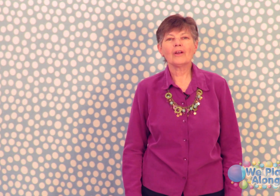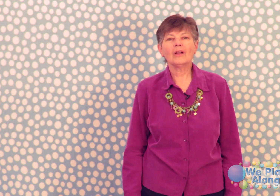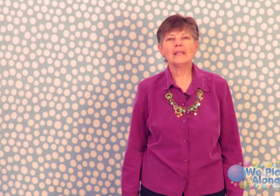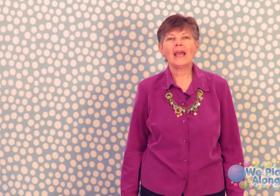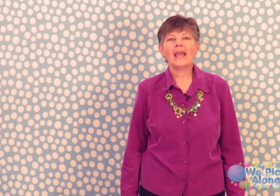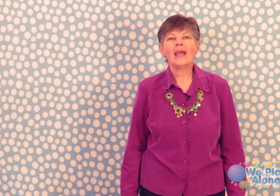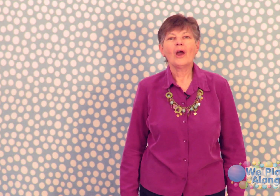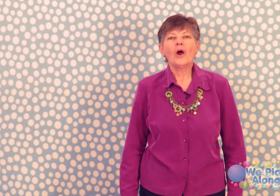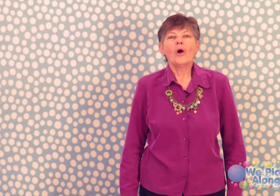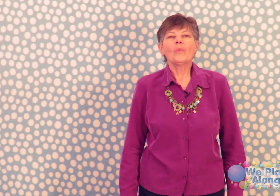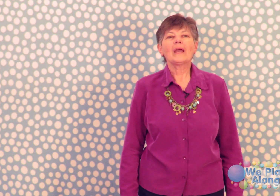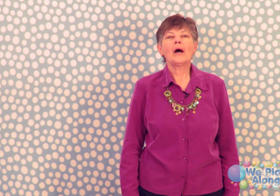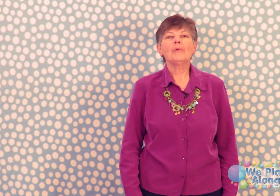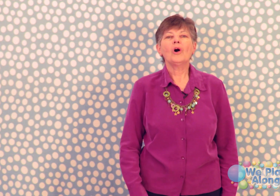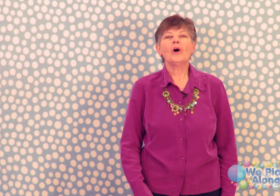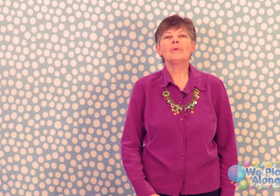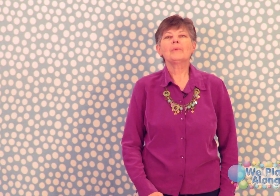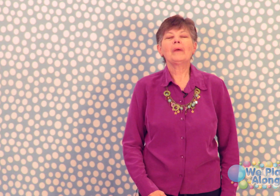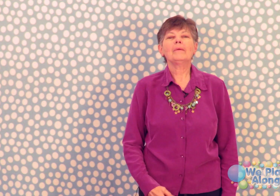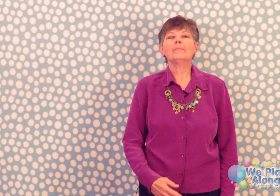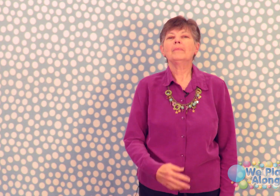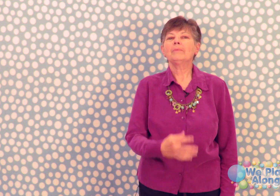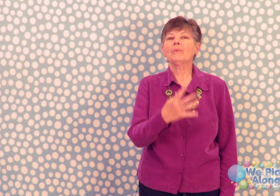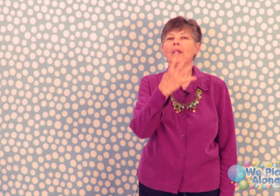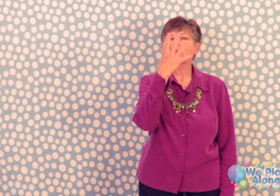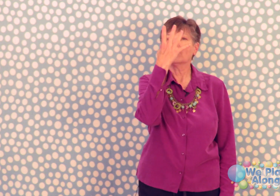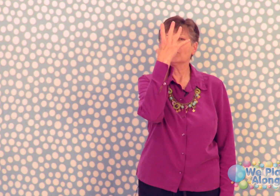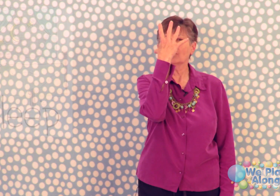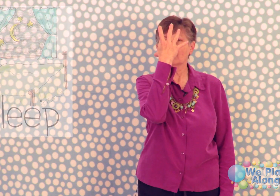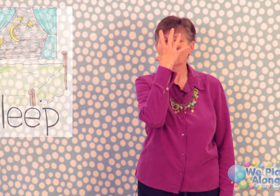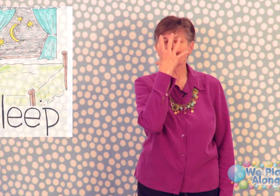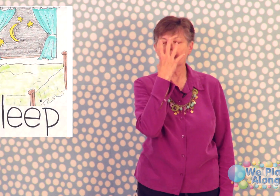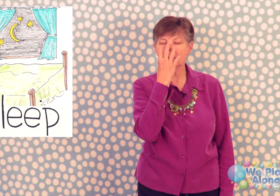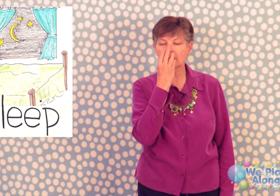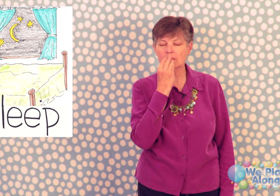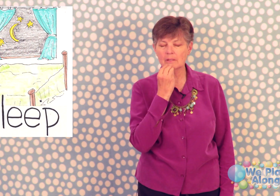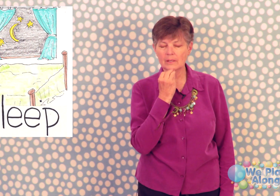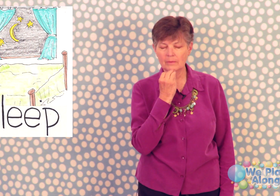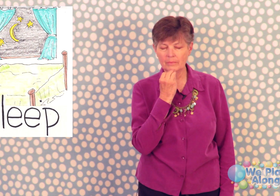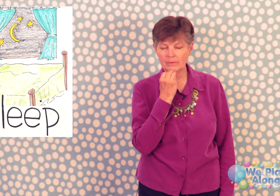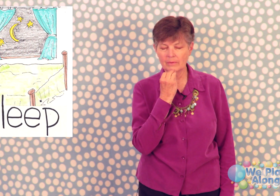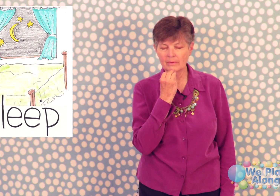all day, we come home and we maybe want to go to sleep.